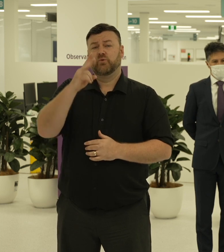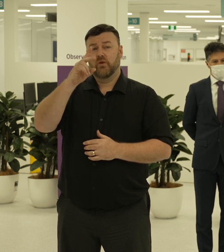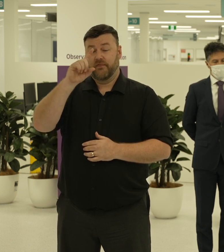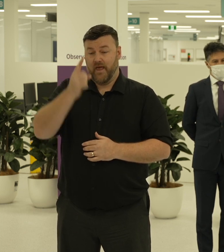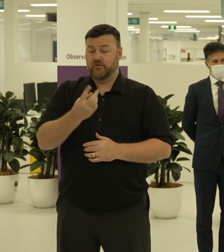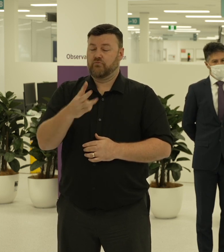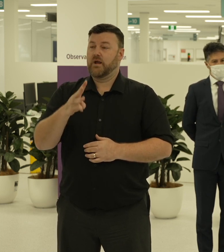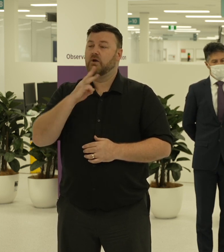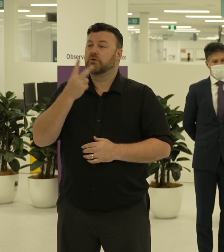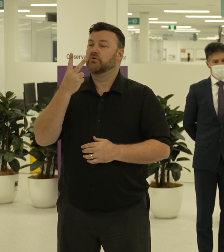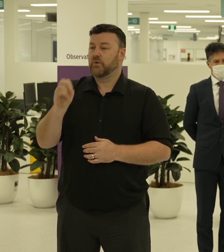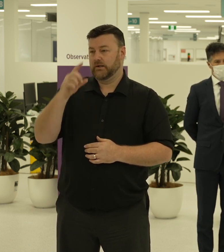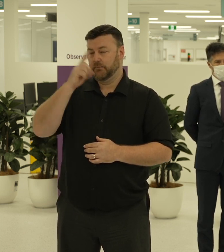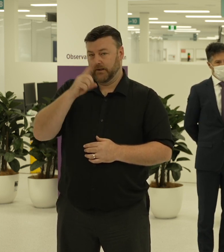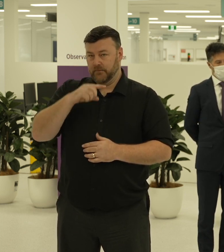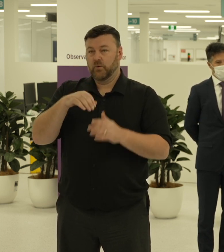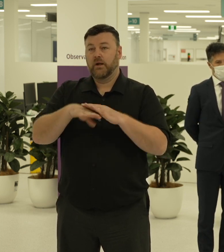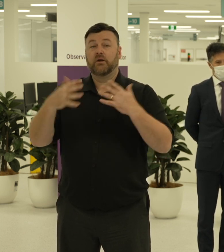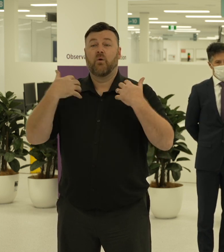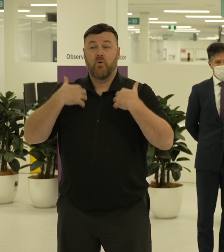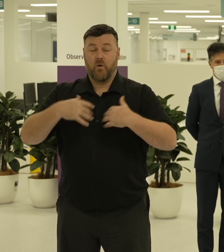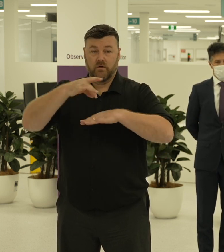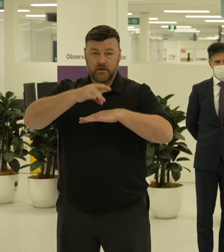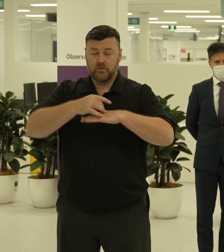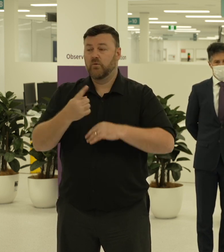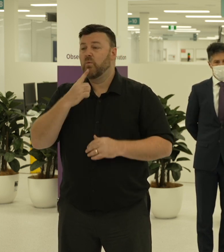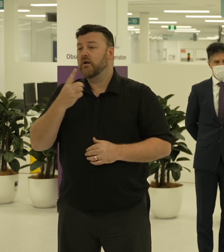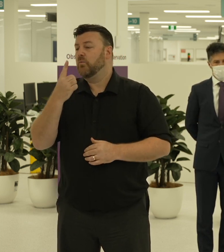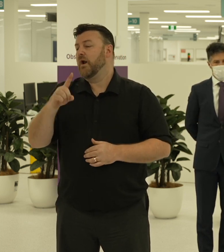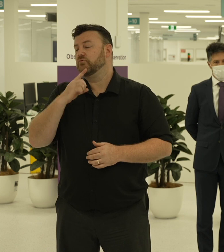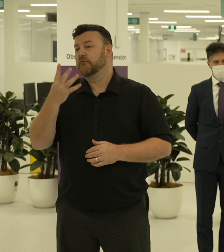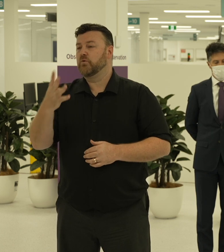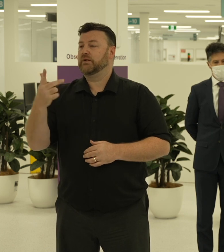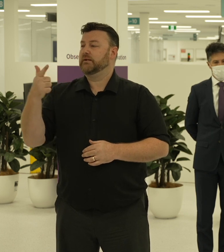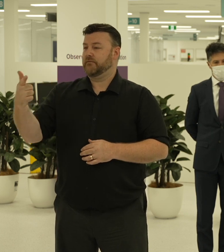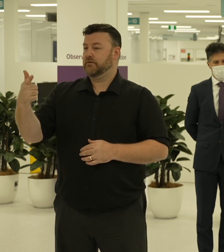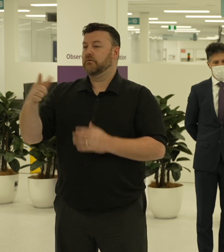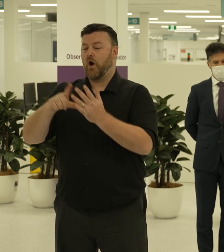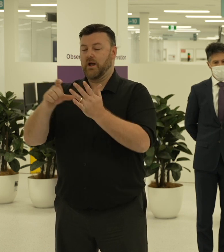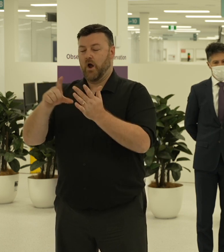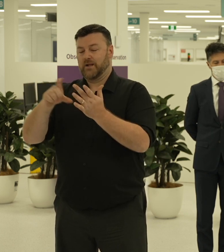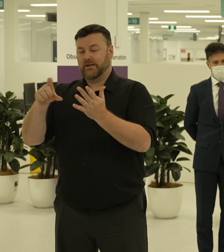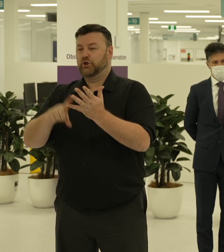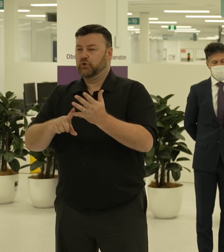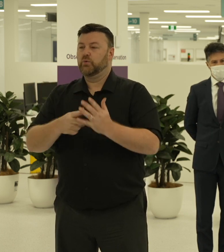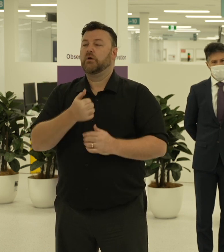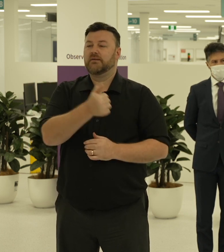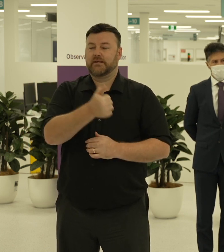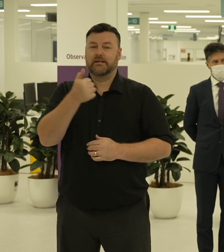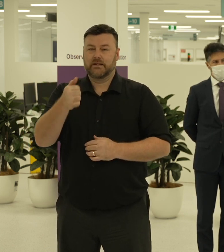people in hospital, including 147 in ICU, of whom 66 are ventilated. We've seen